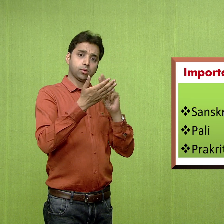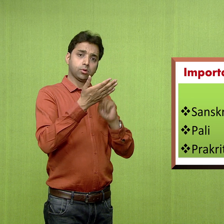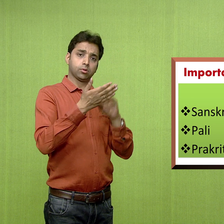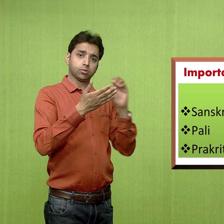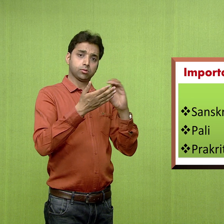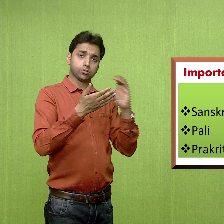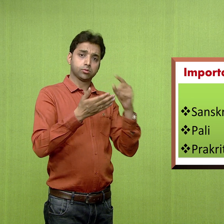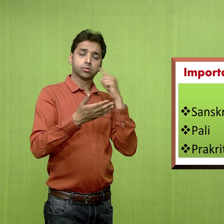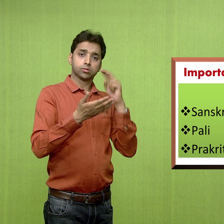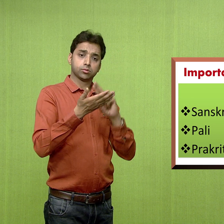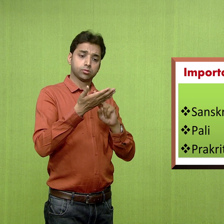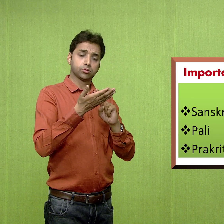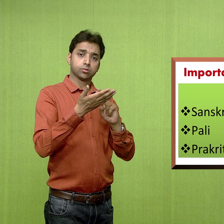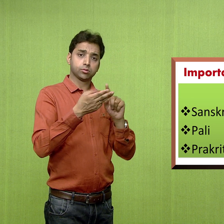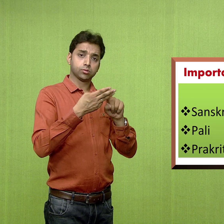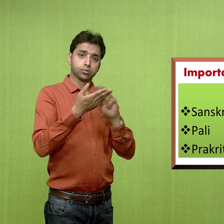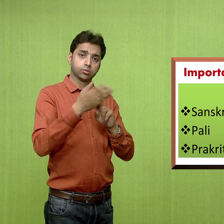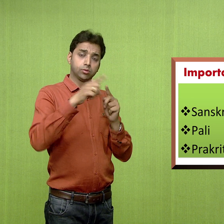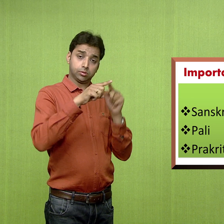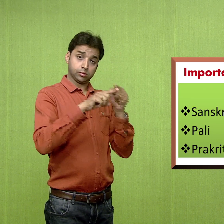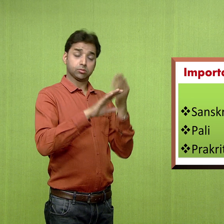Sanskrit was the most important language.